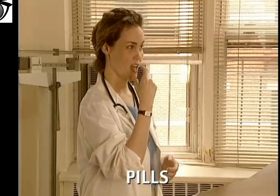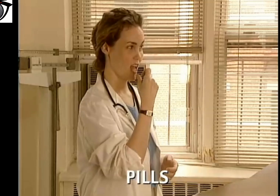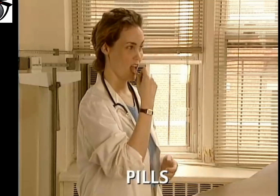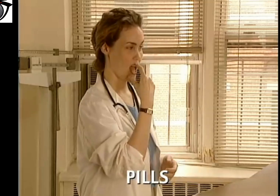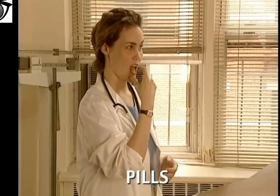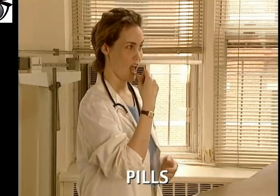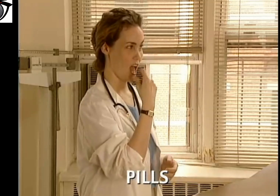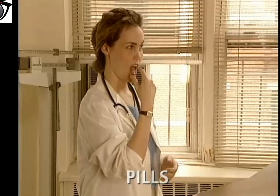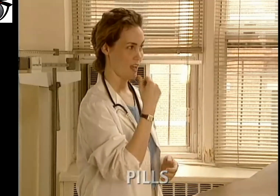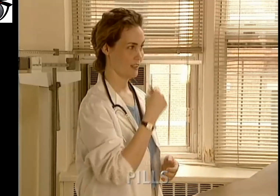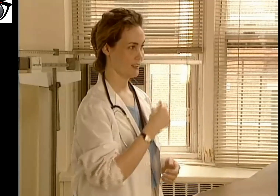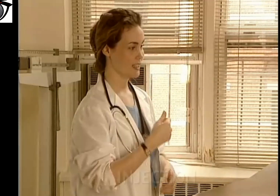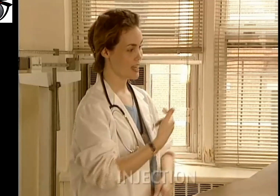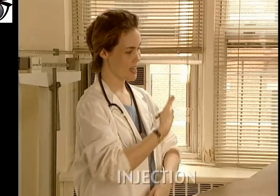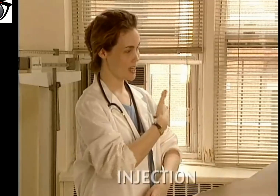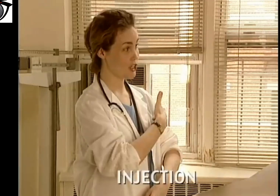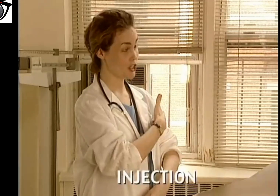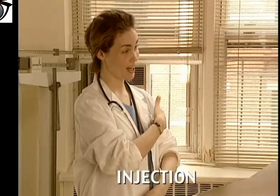Pills.